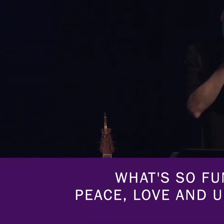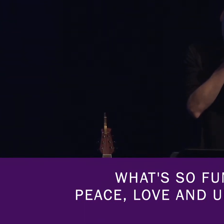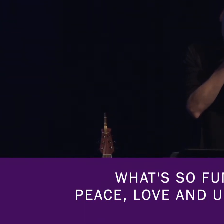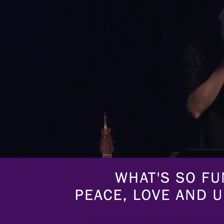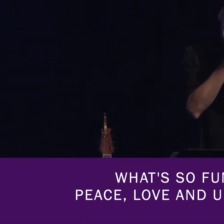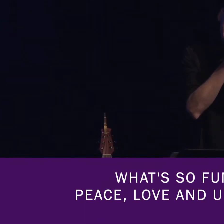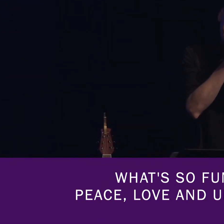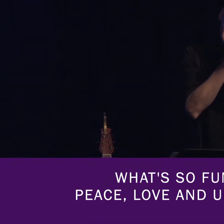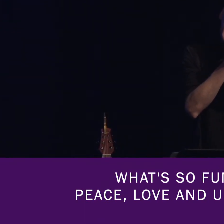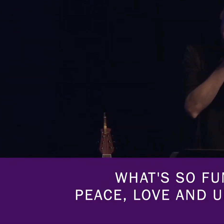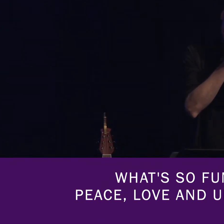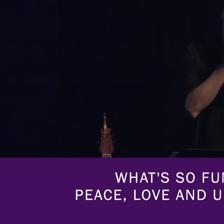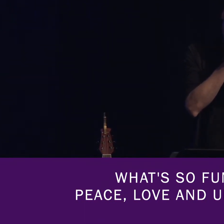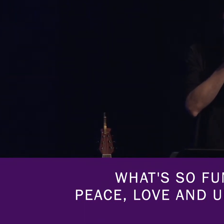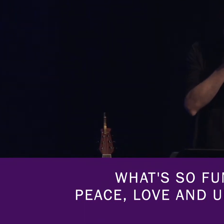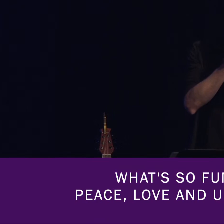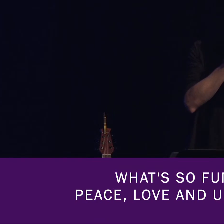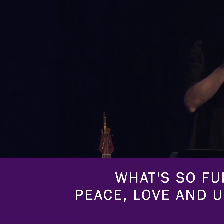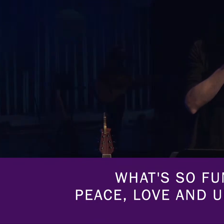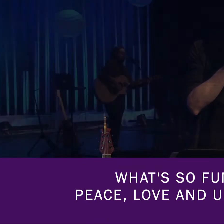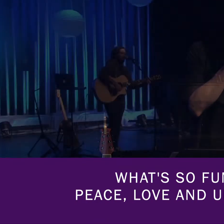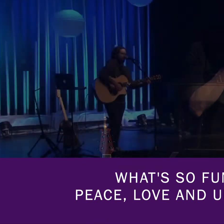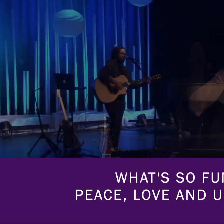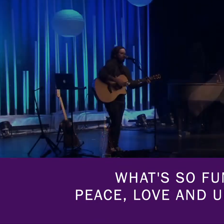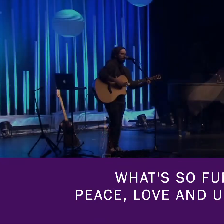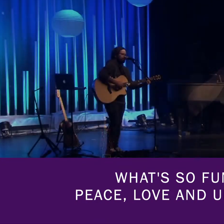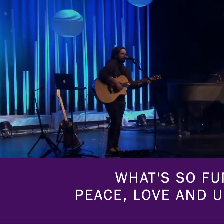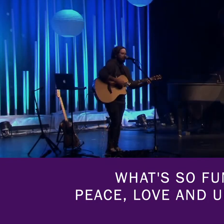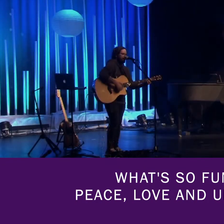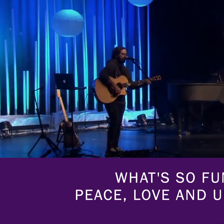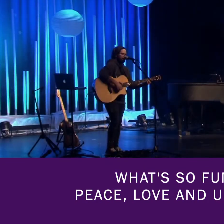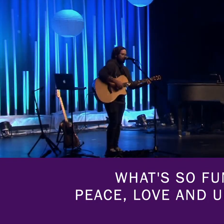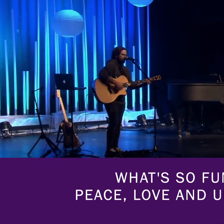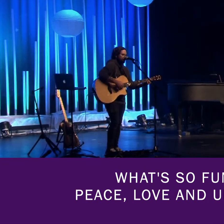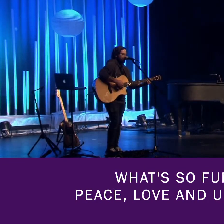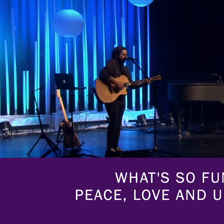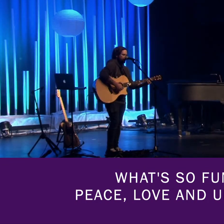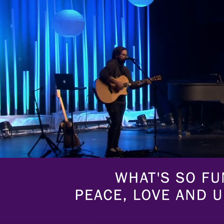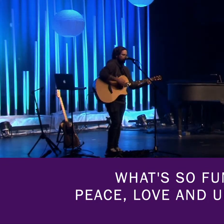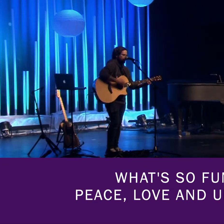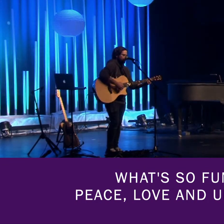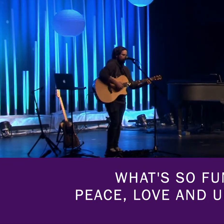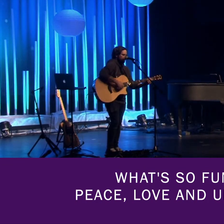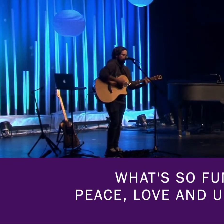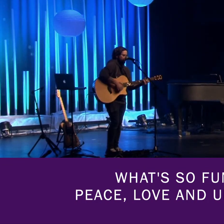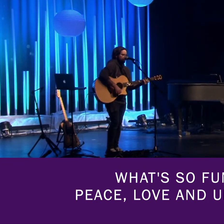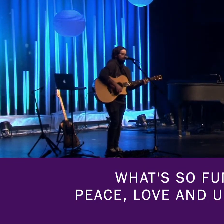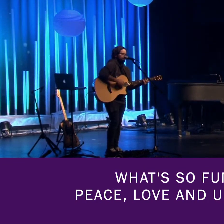What's so funny about peace, love, and understanding?